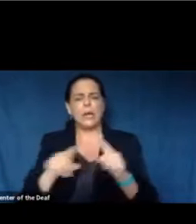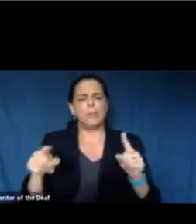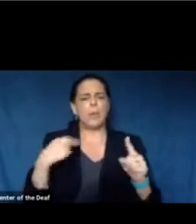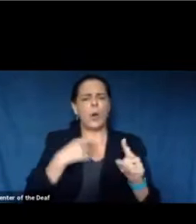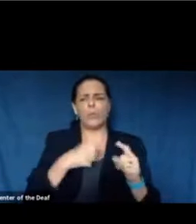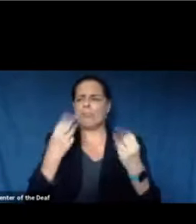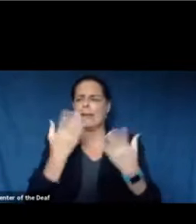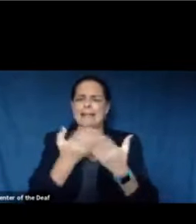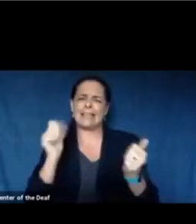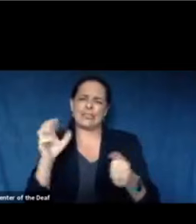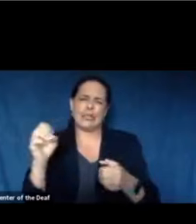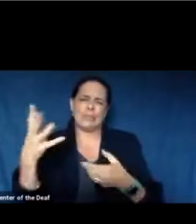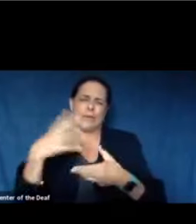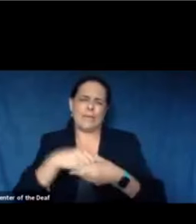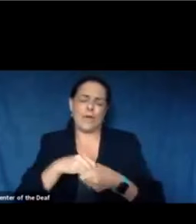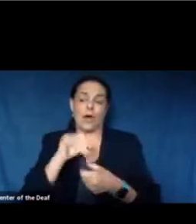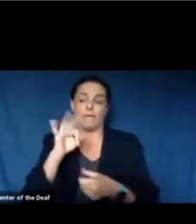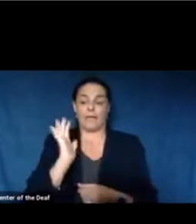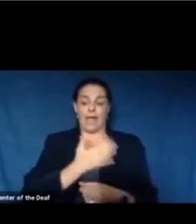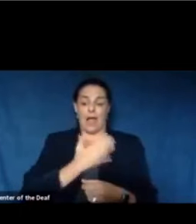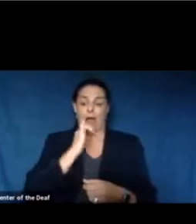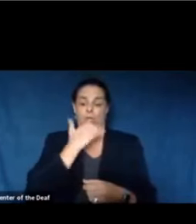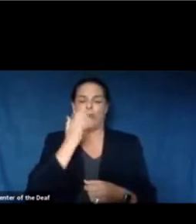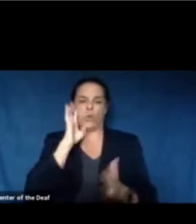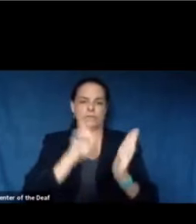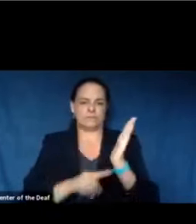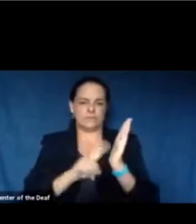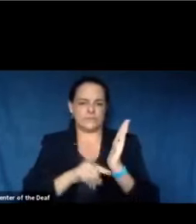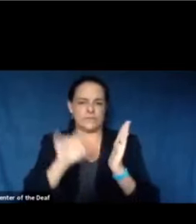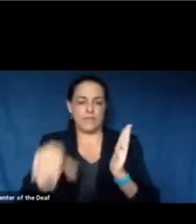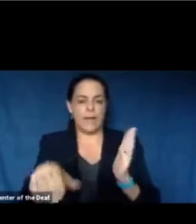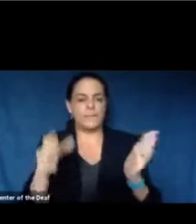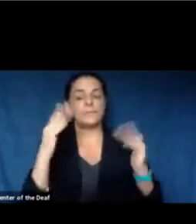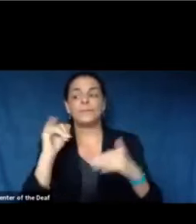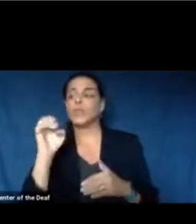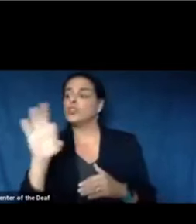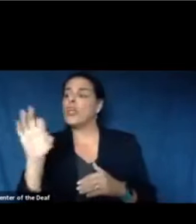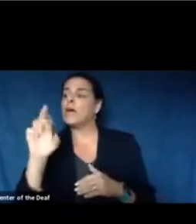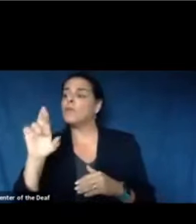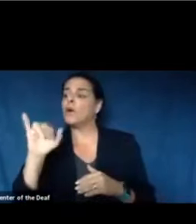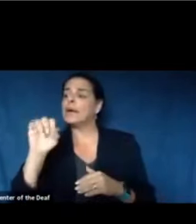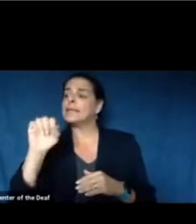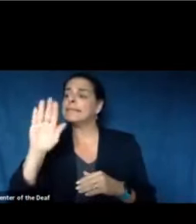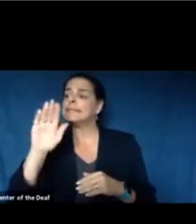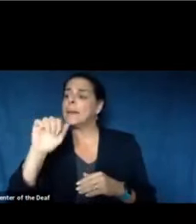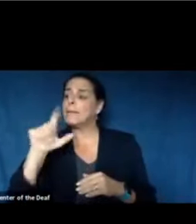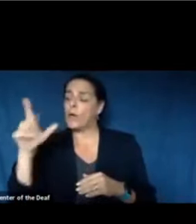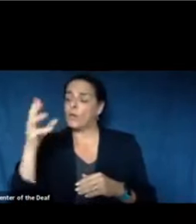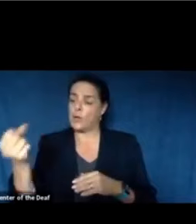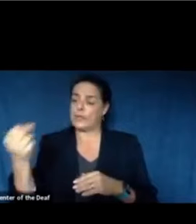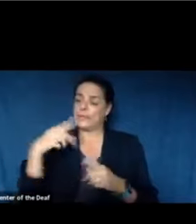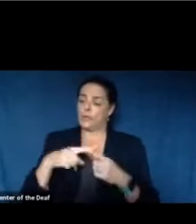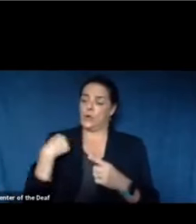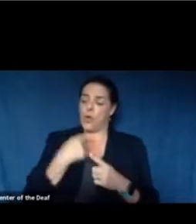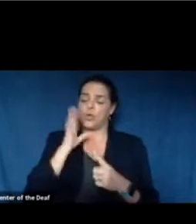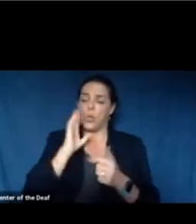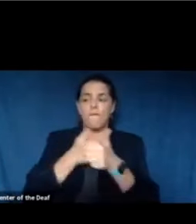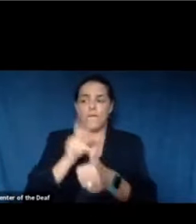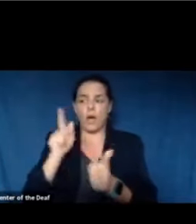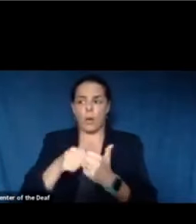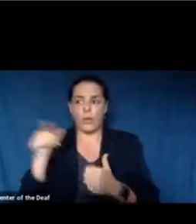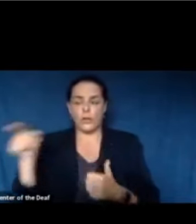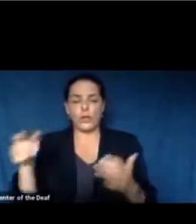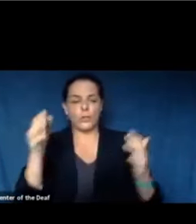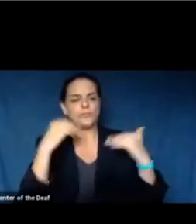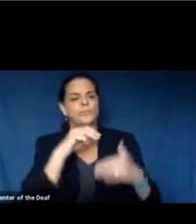that if there was an error on our end. Jeff or Isabel, if you'd like to submit that to the JIC, we can follow up with you from there. Abby